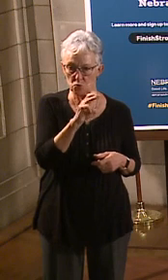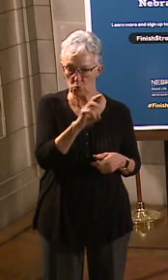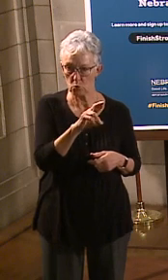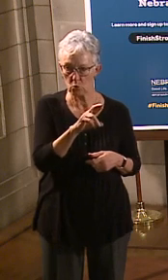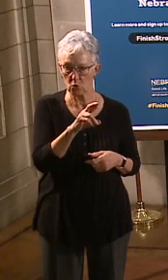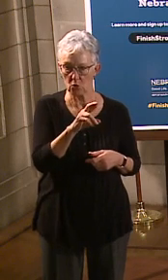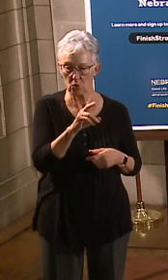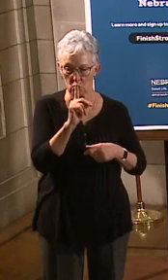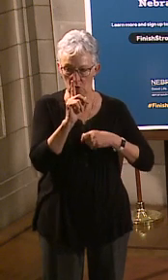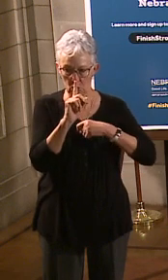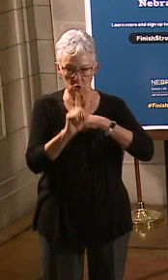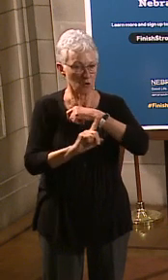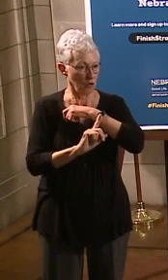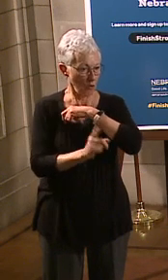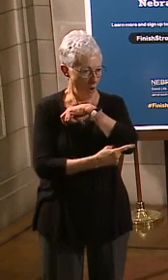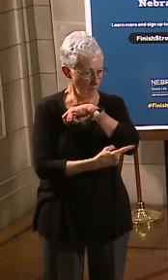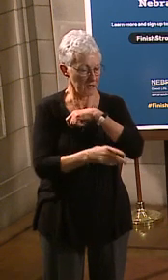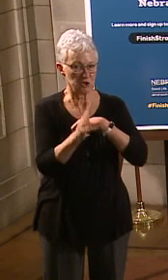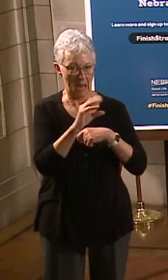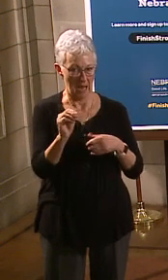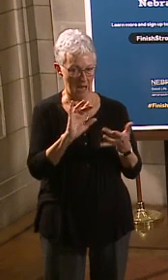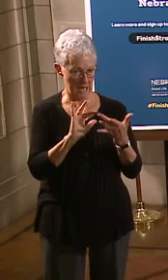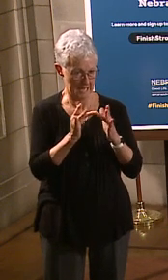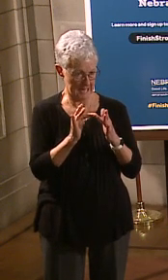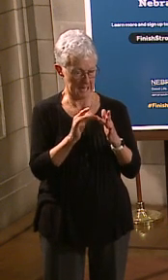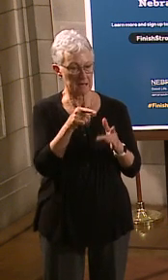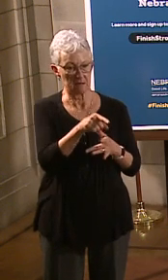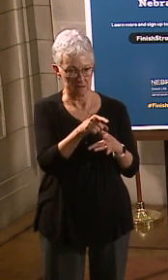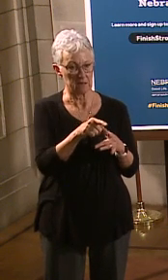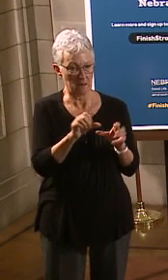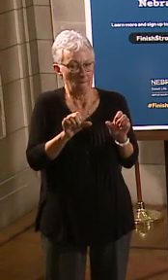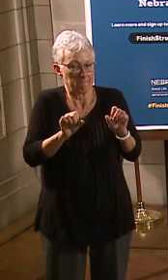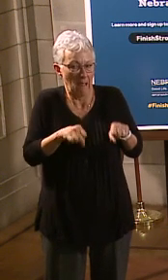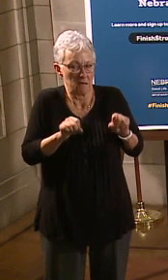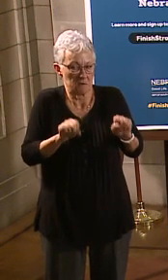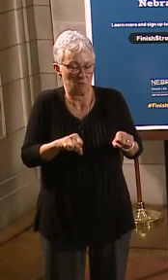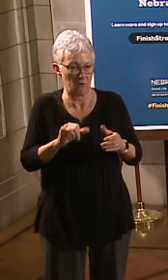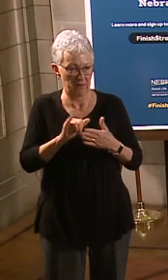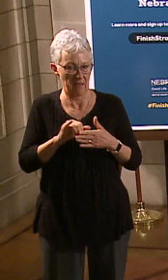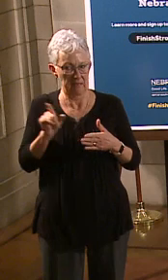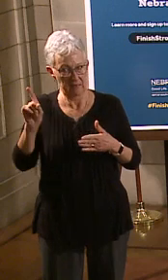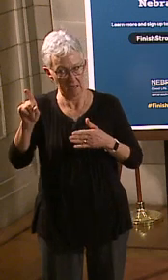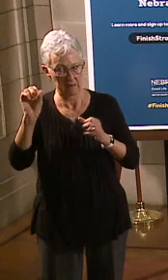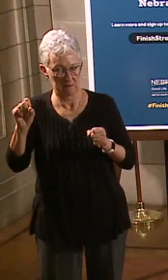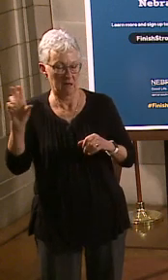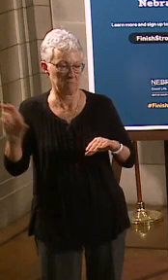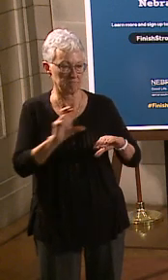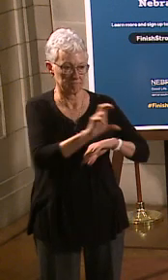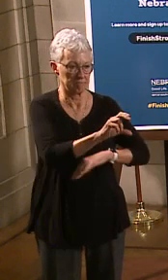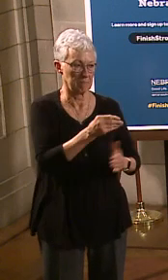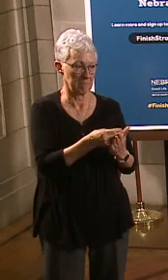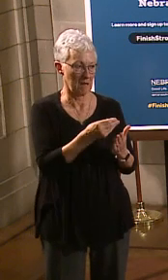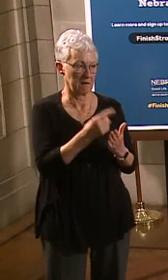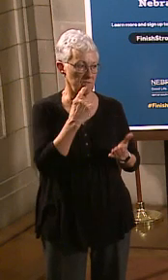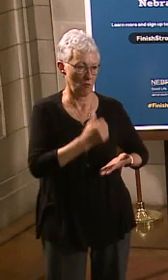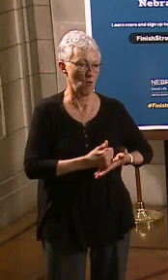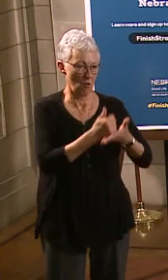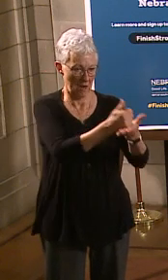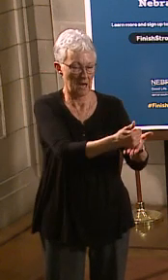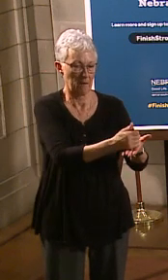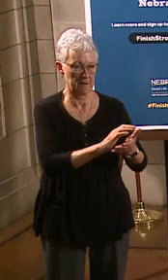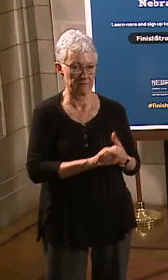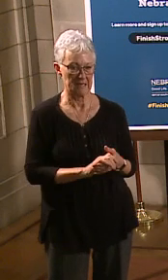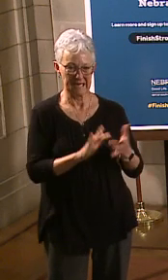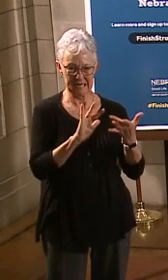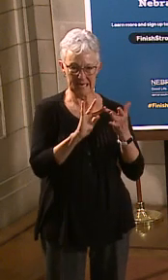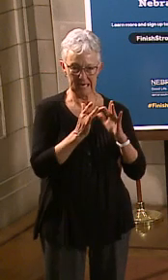and internet broadband. Those are all potentially eligible expenses. As of right now, the broadband piece, the